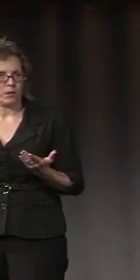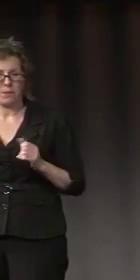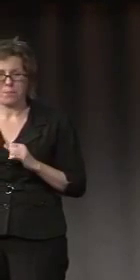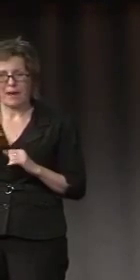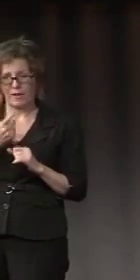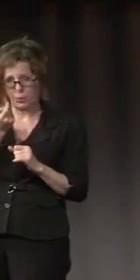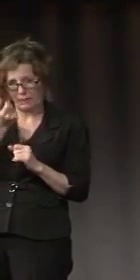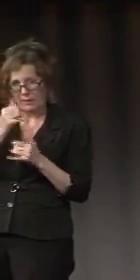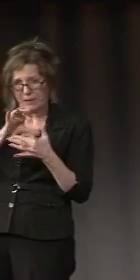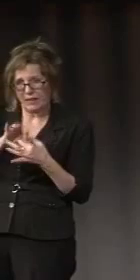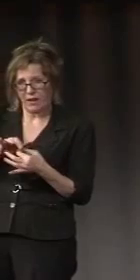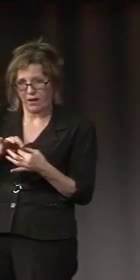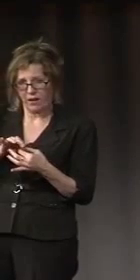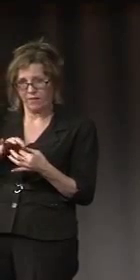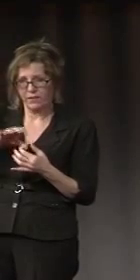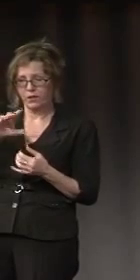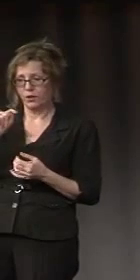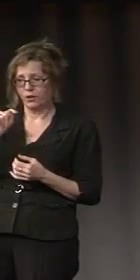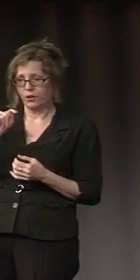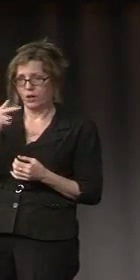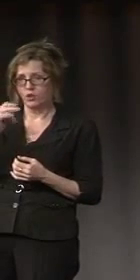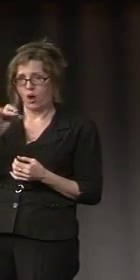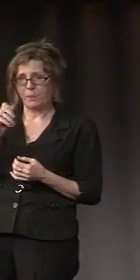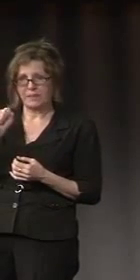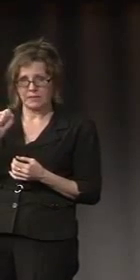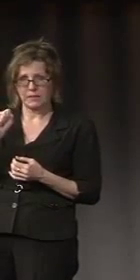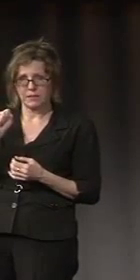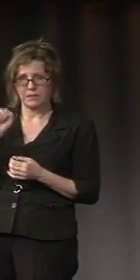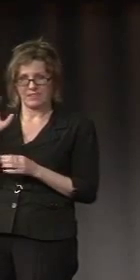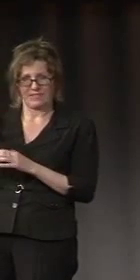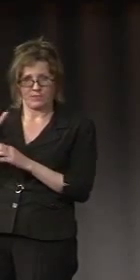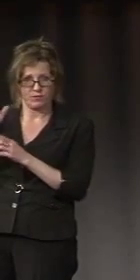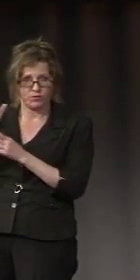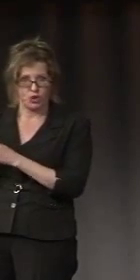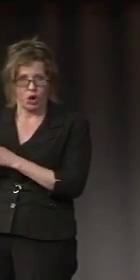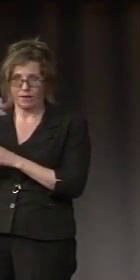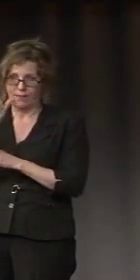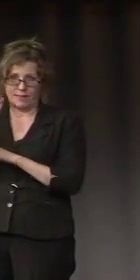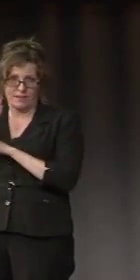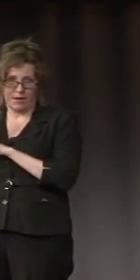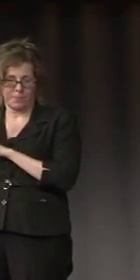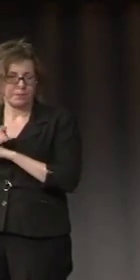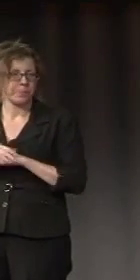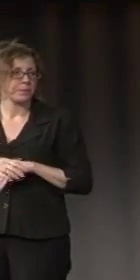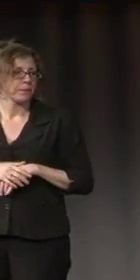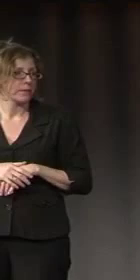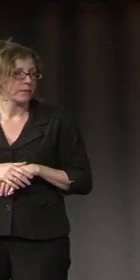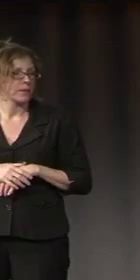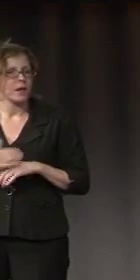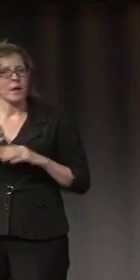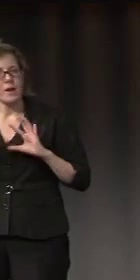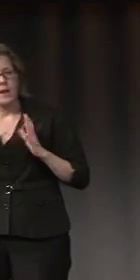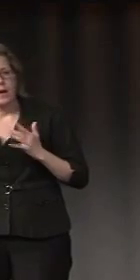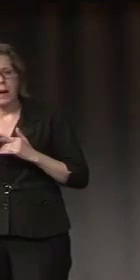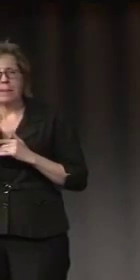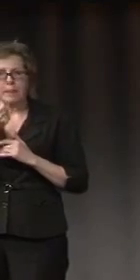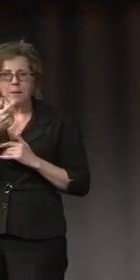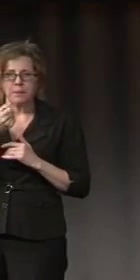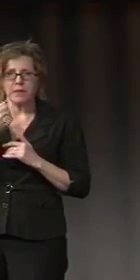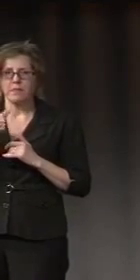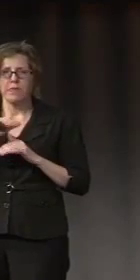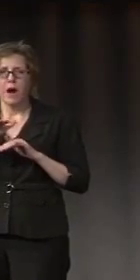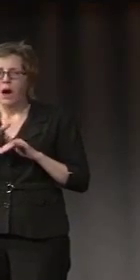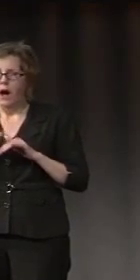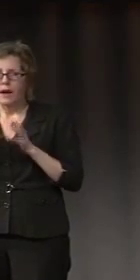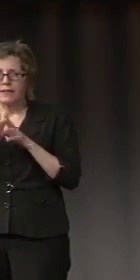Thomas Saraceno's talk on spider silk last night. I mean, in other words, there's a somewhat undifferentiated material in